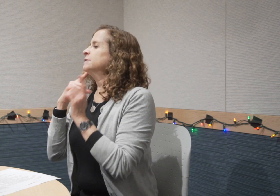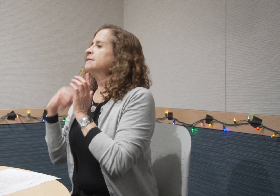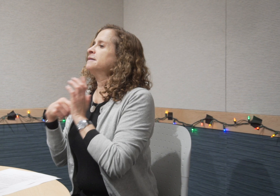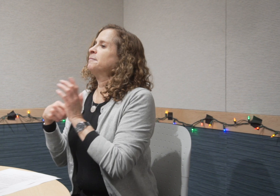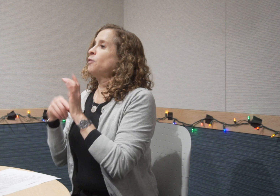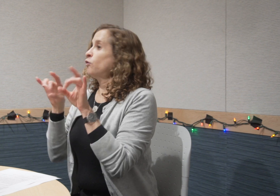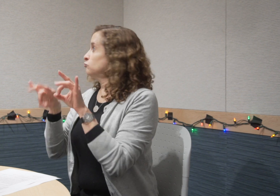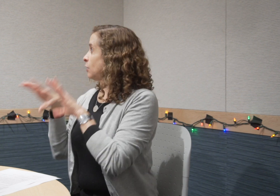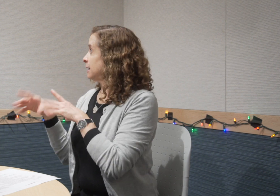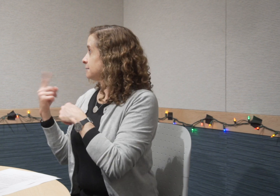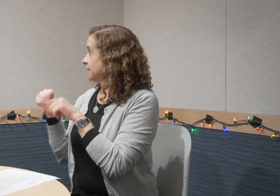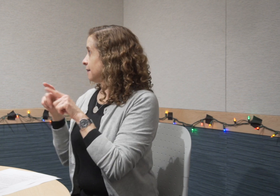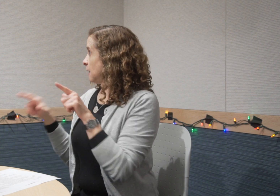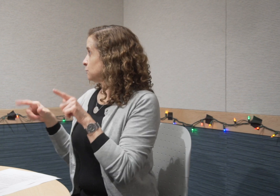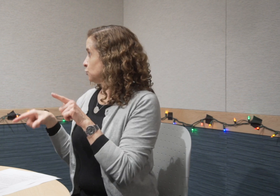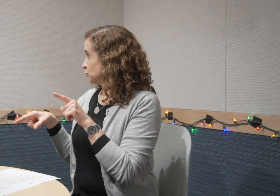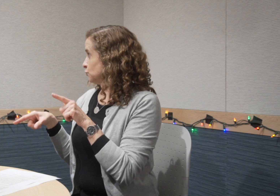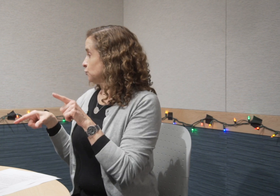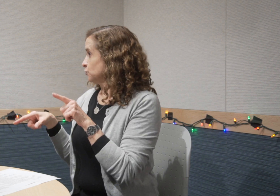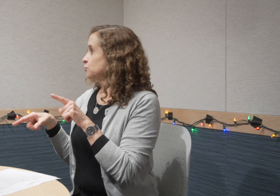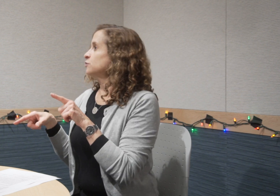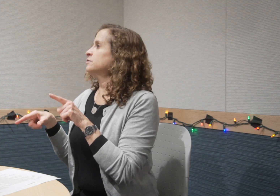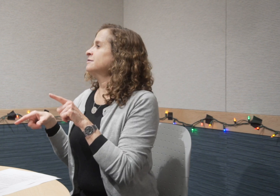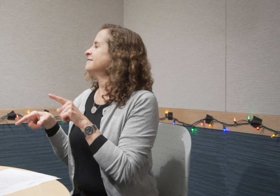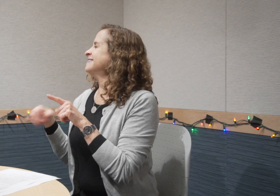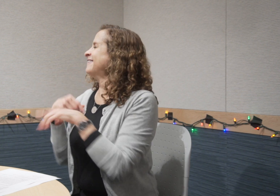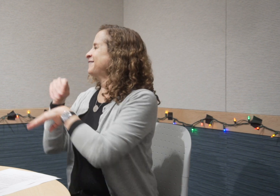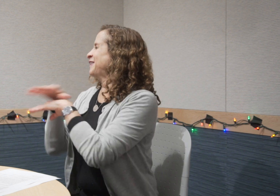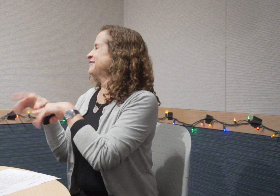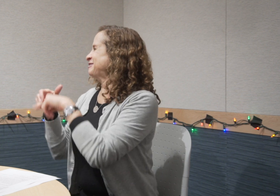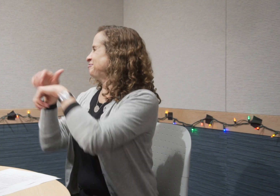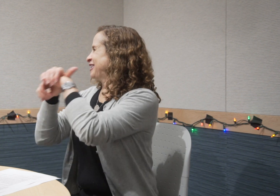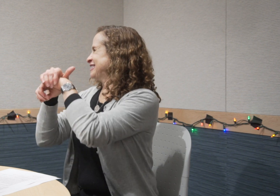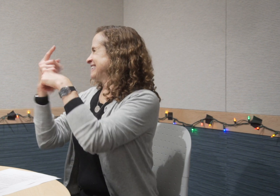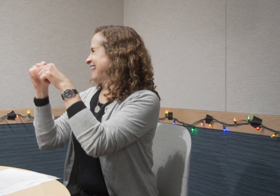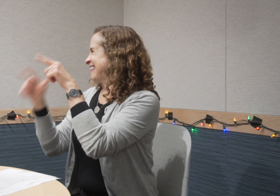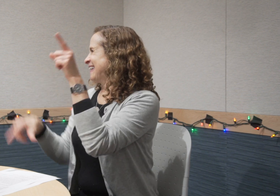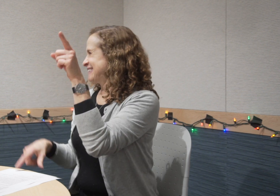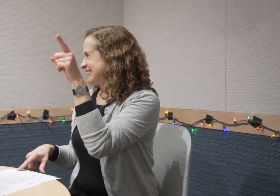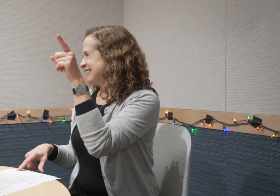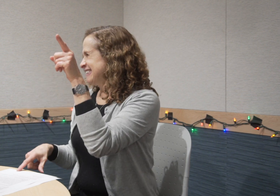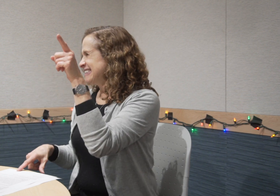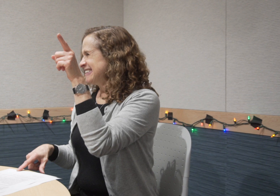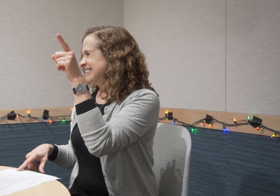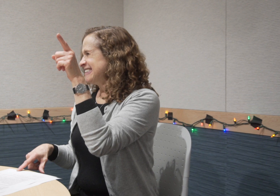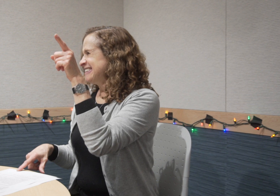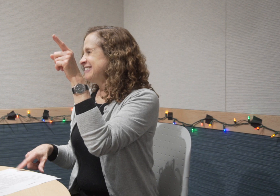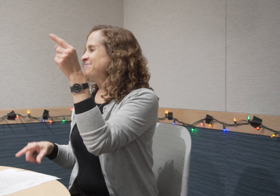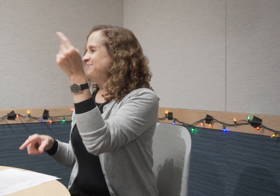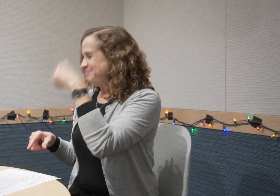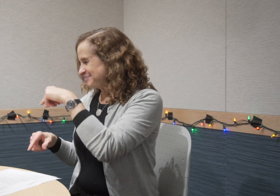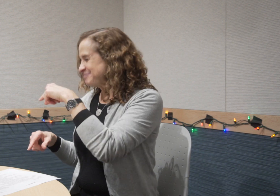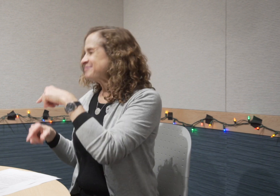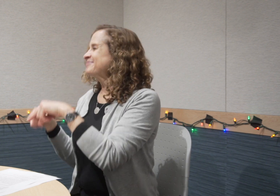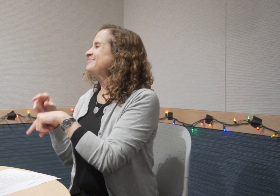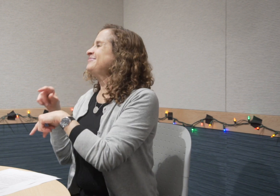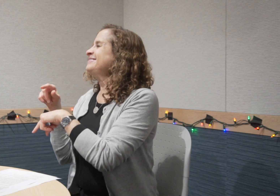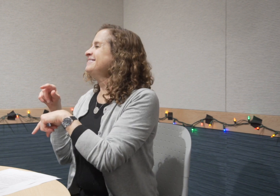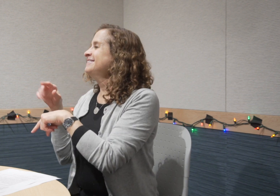influence from other countries, like Australian Sign Language, for an example. There's a lot of British signs, a lot